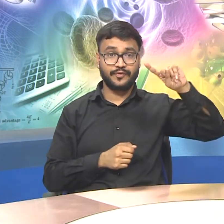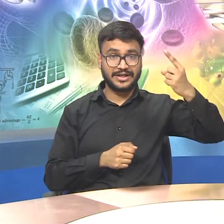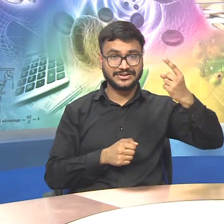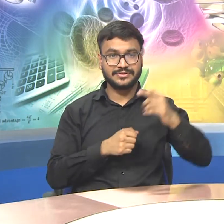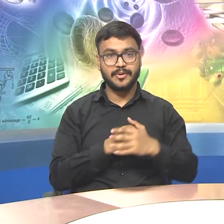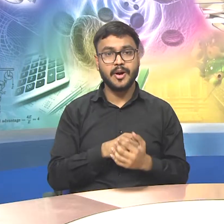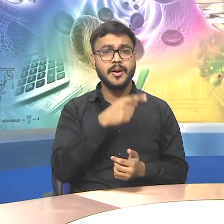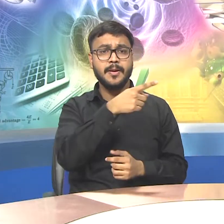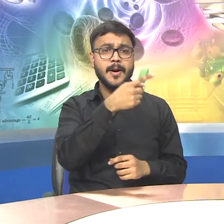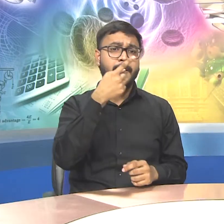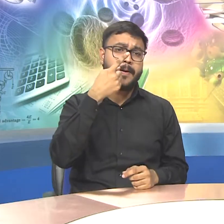First,